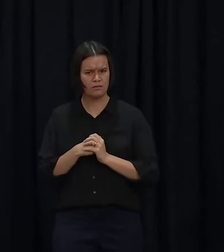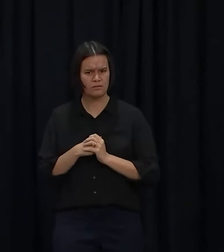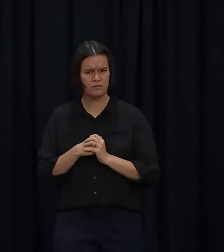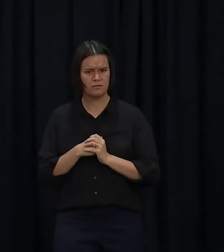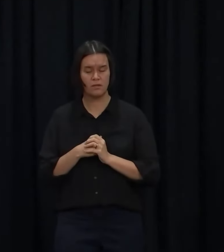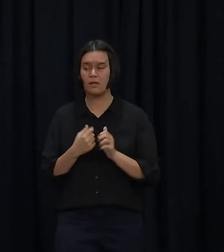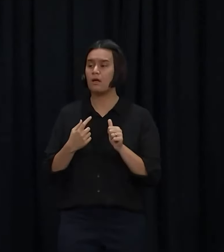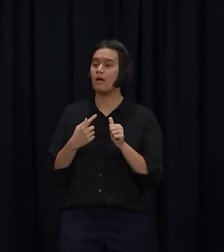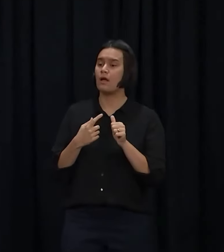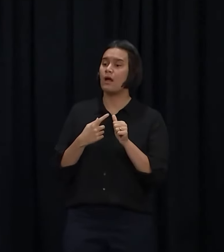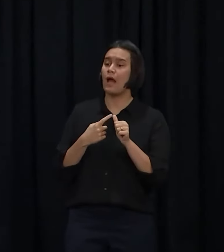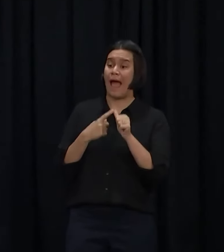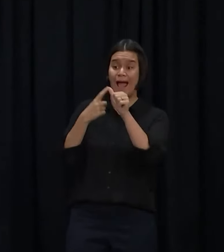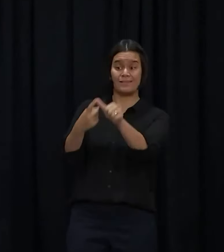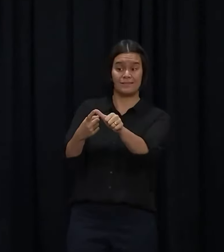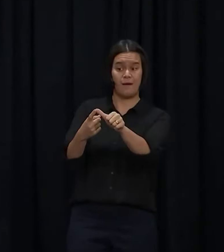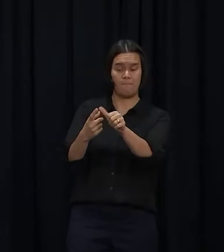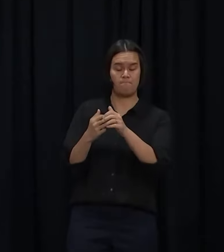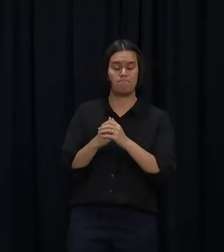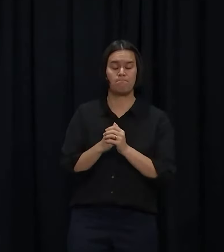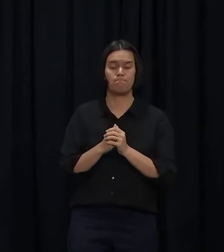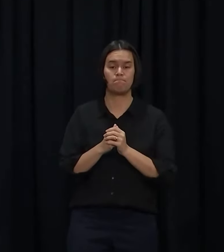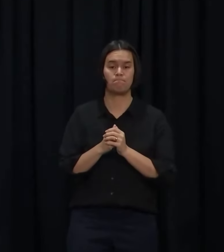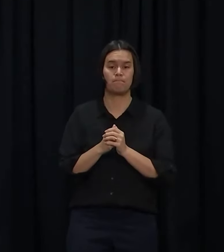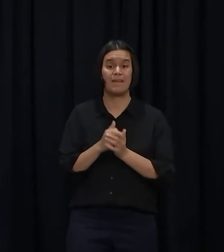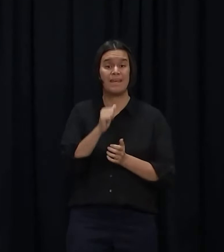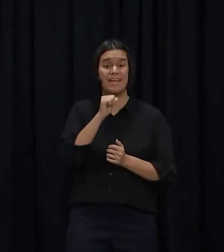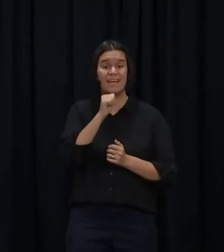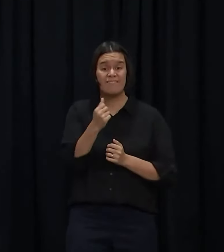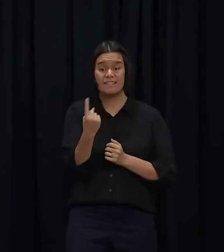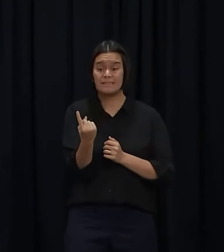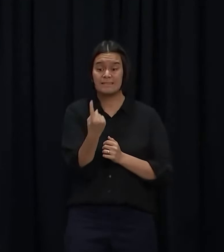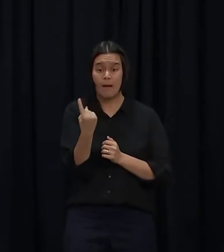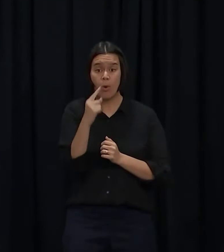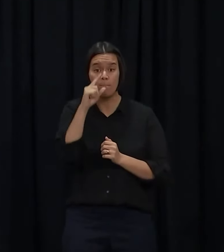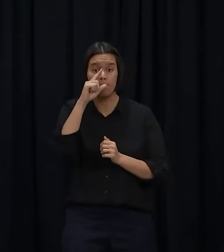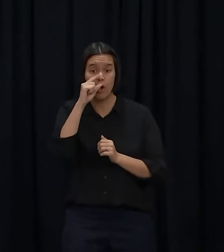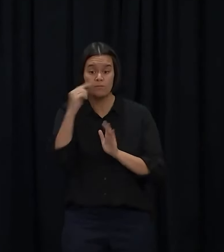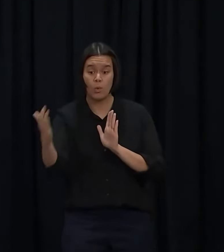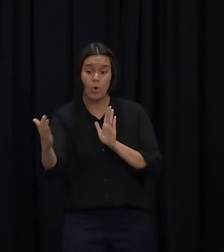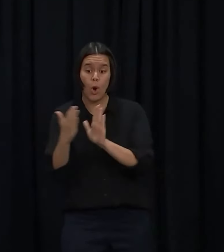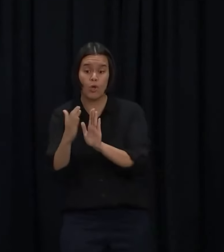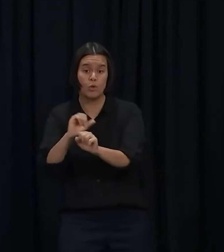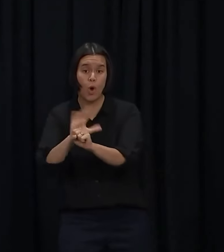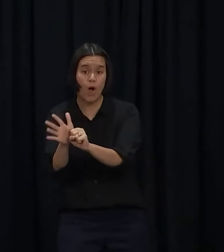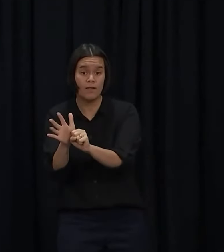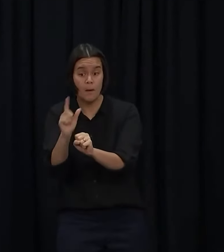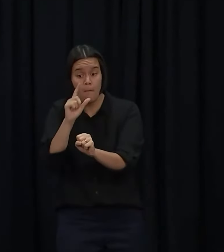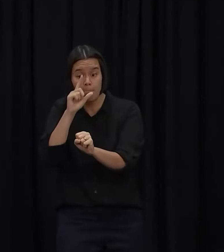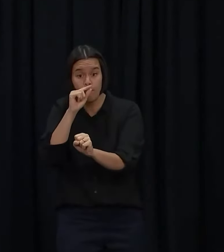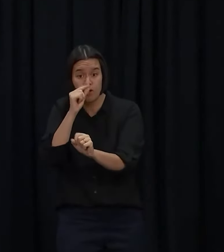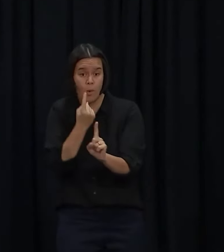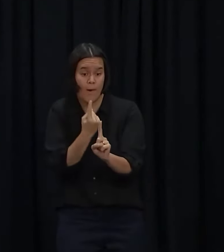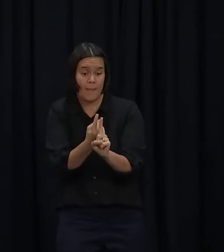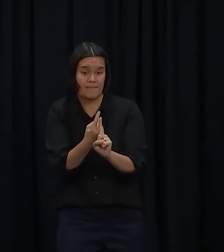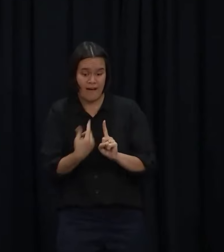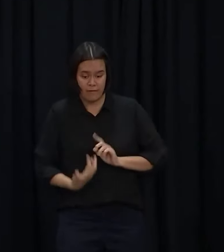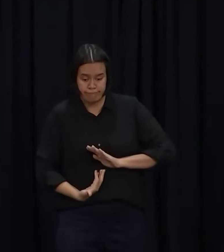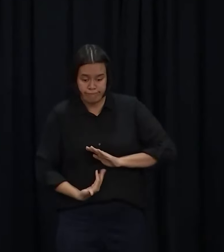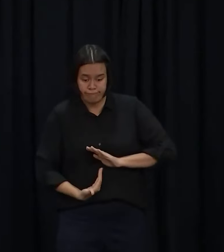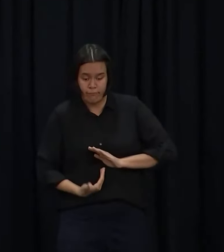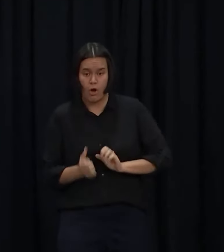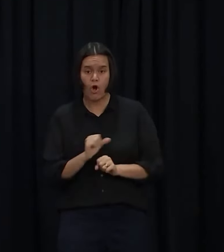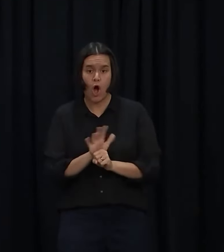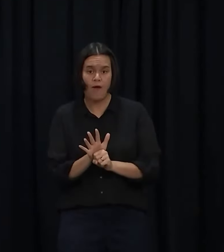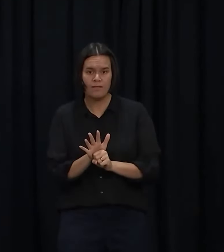still limit people's contact with individuals who may potentially have Omicron. And of course, we know that when you have a large number